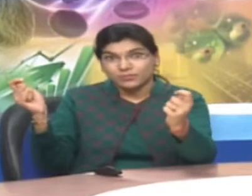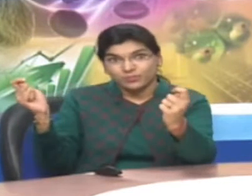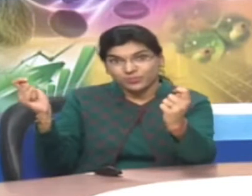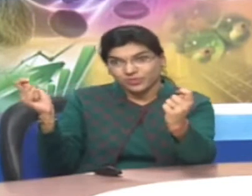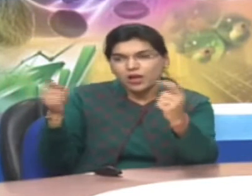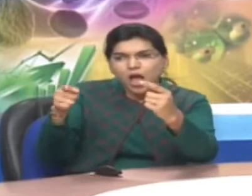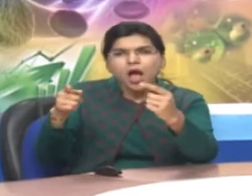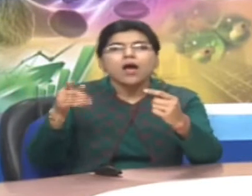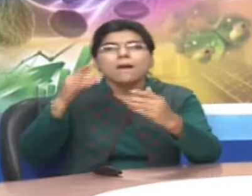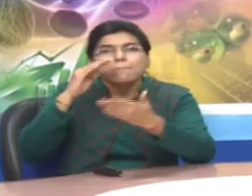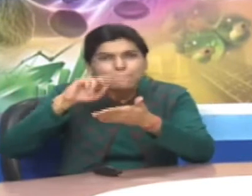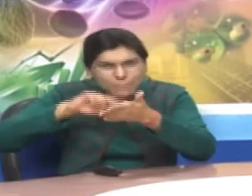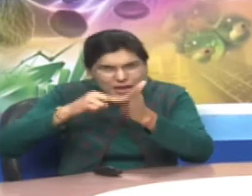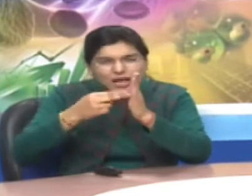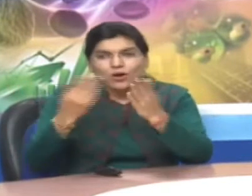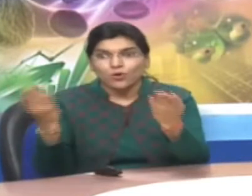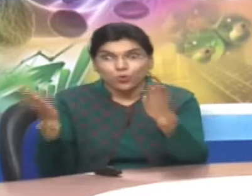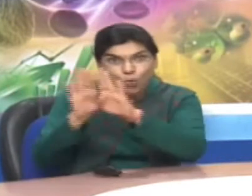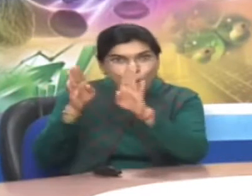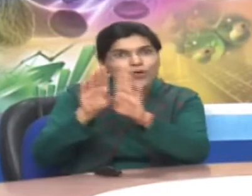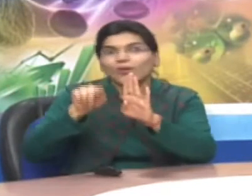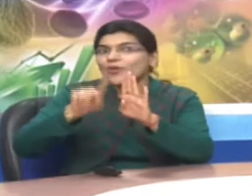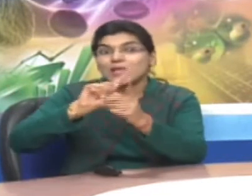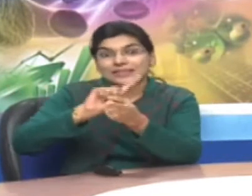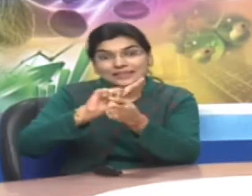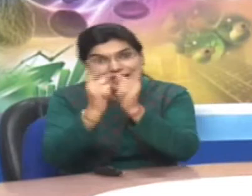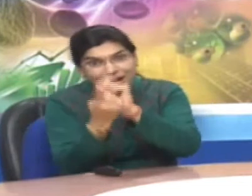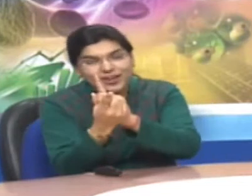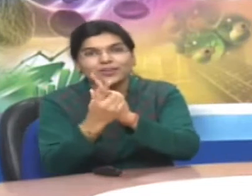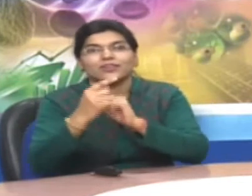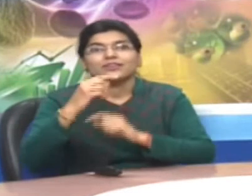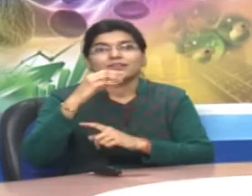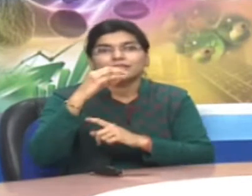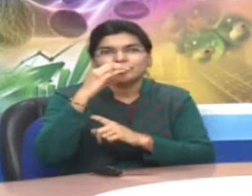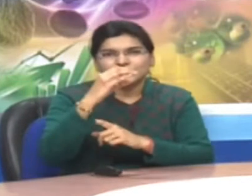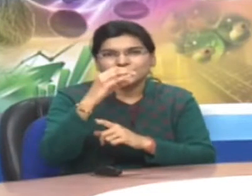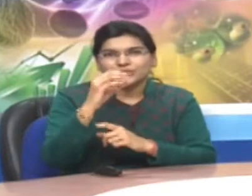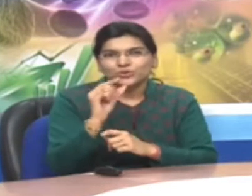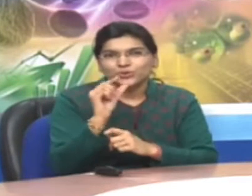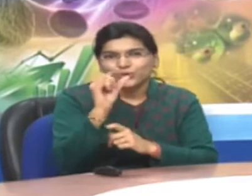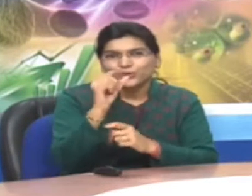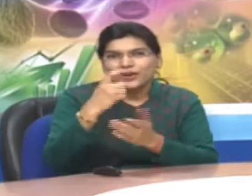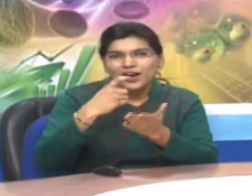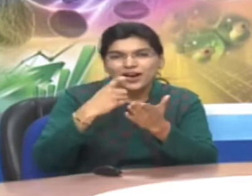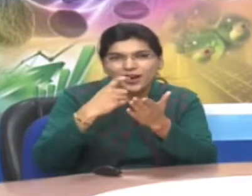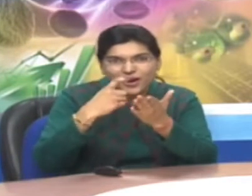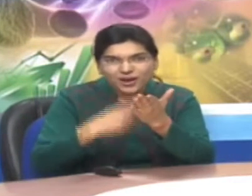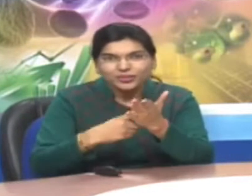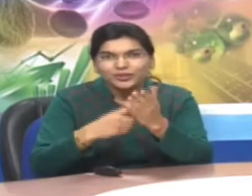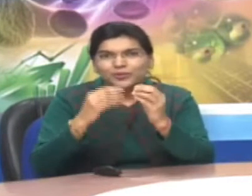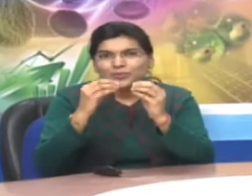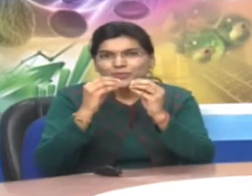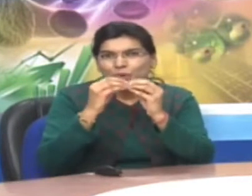cupboard, knocking the revolver out of his hand. He slams the door.